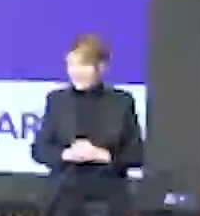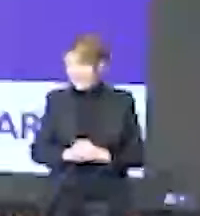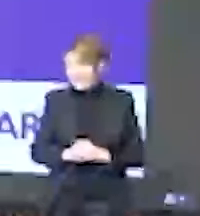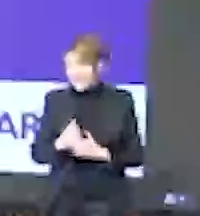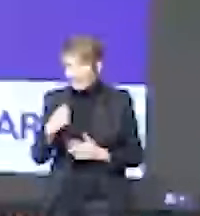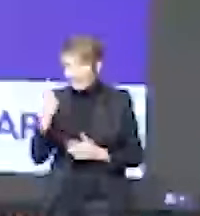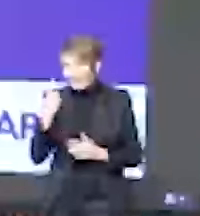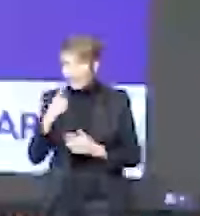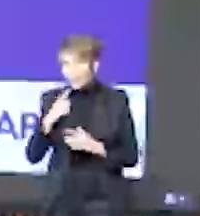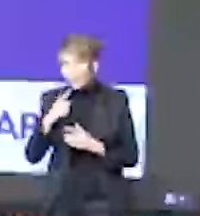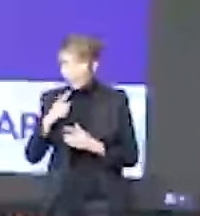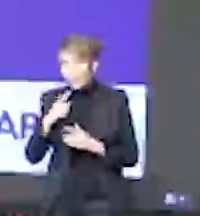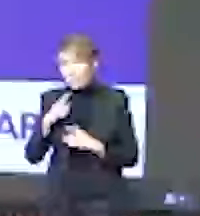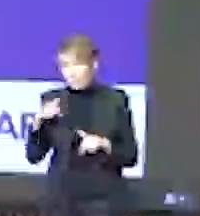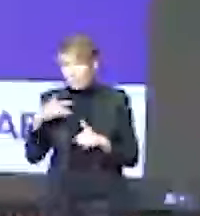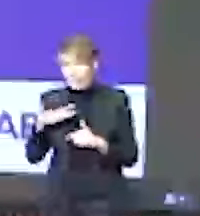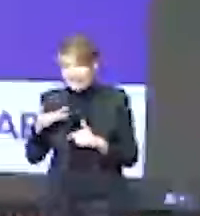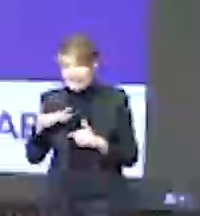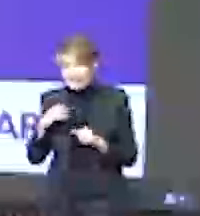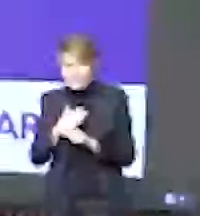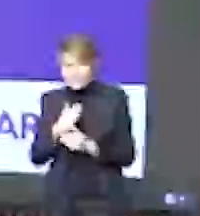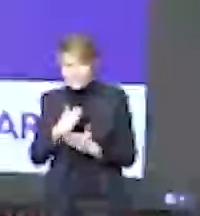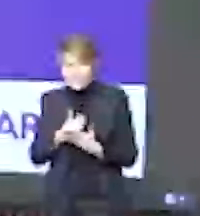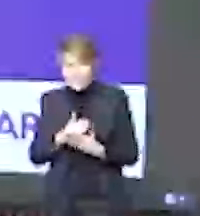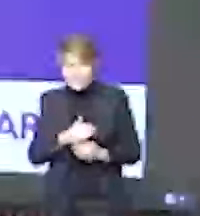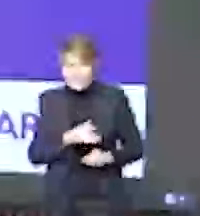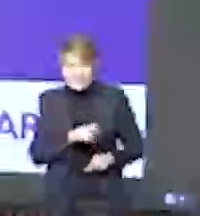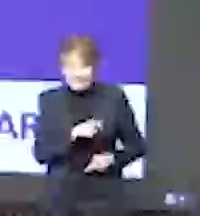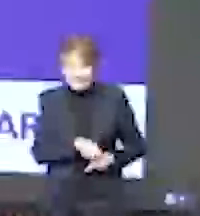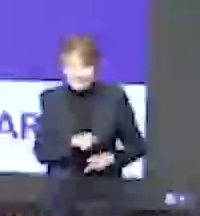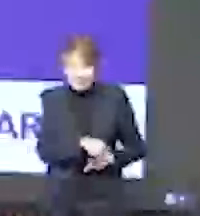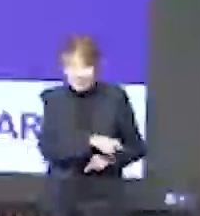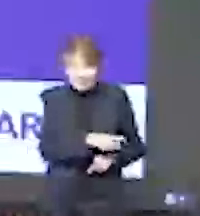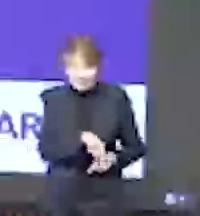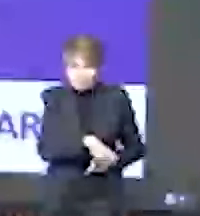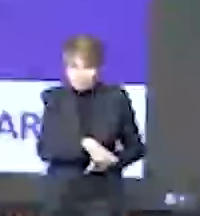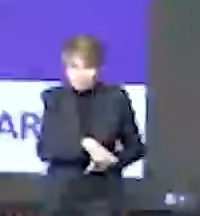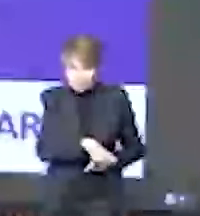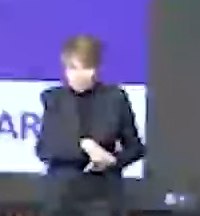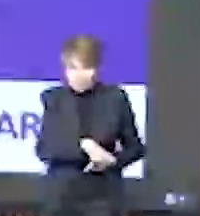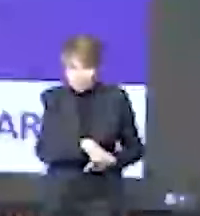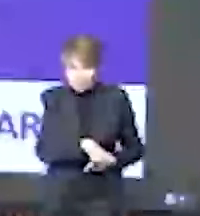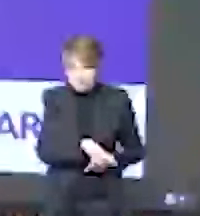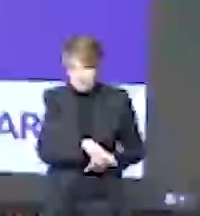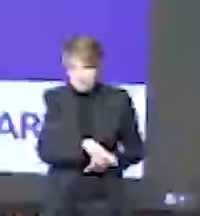what we need more broadly, though, is making sure that those individual cases, and I know